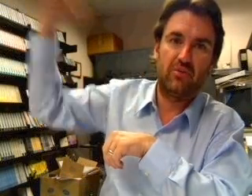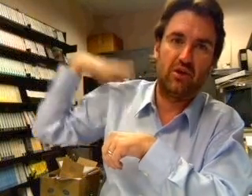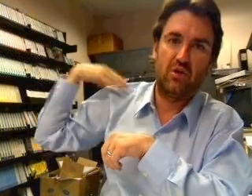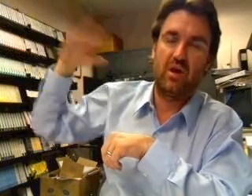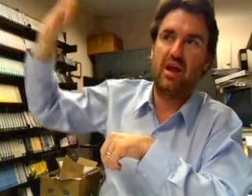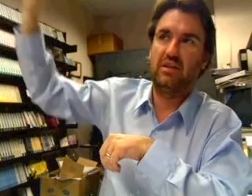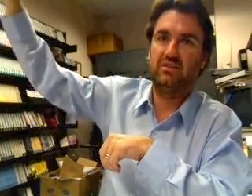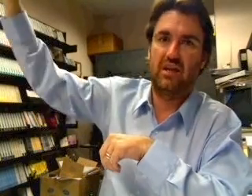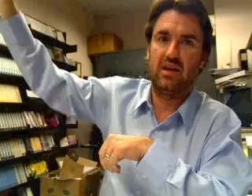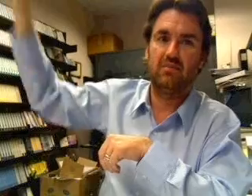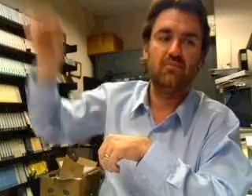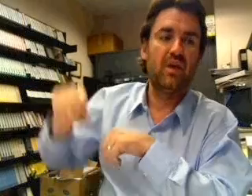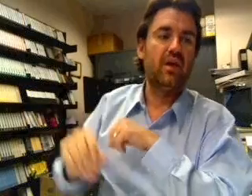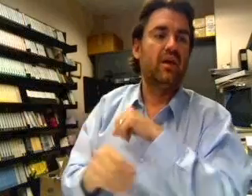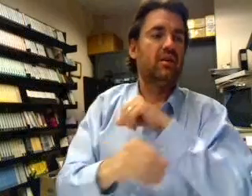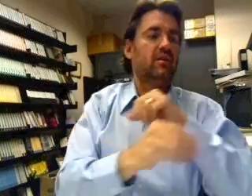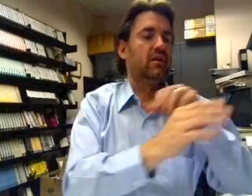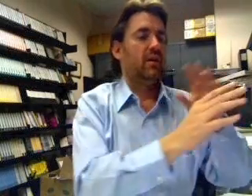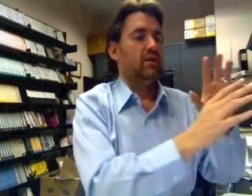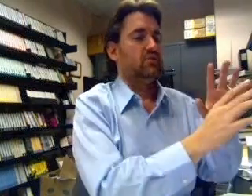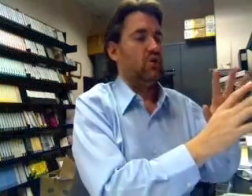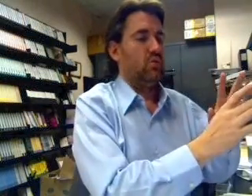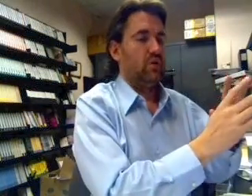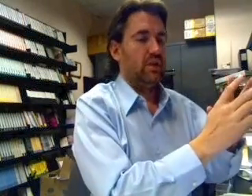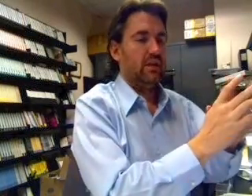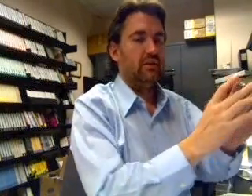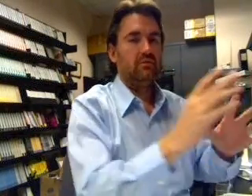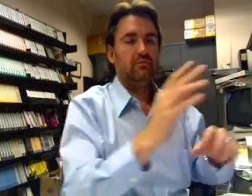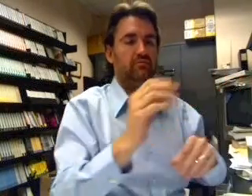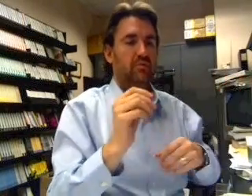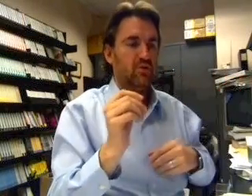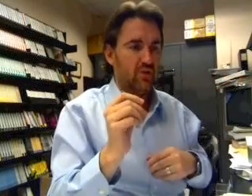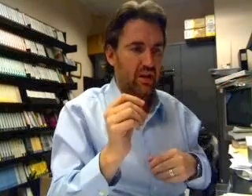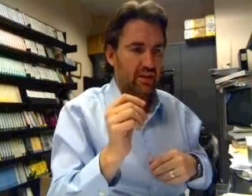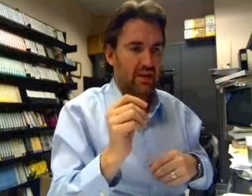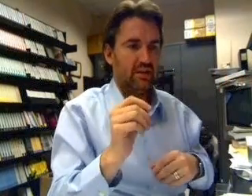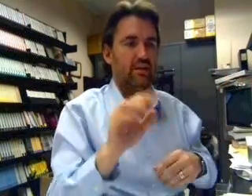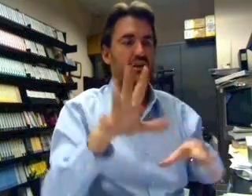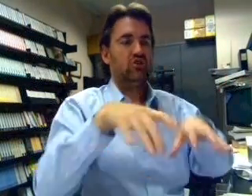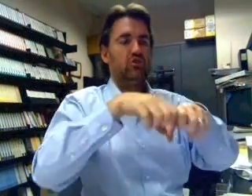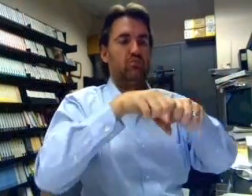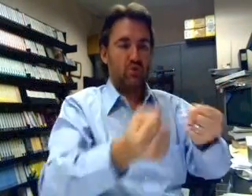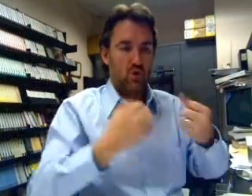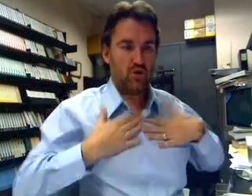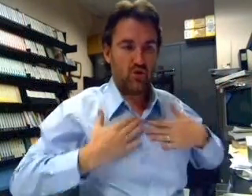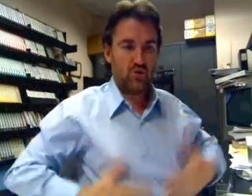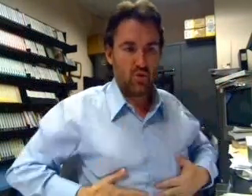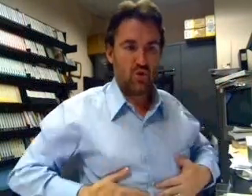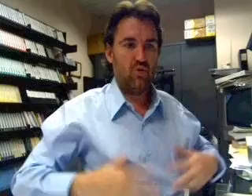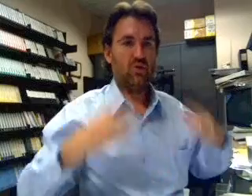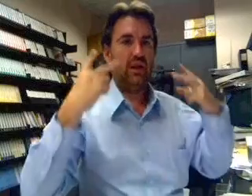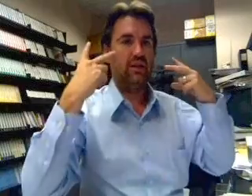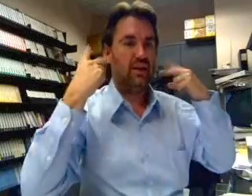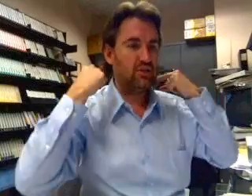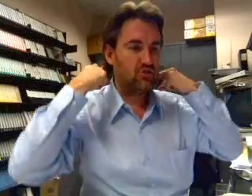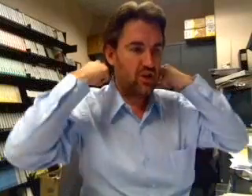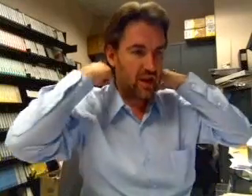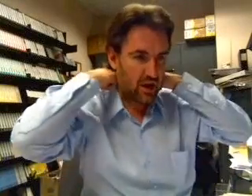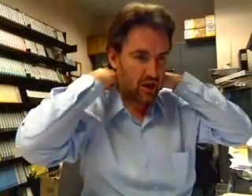on our right hand side. So we're going to, let me do that again. She broke your throne and cut your